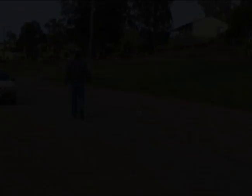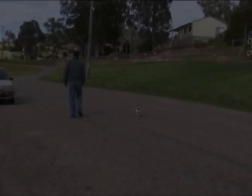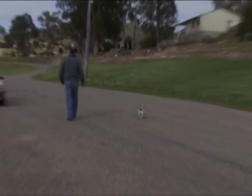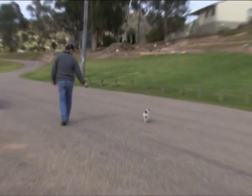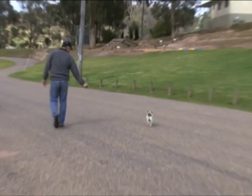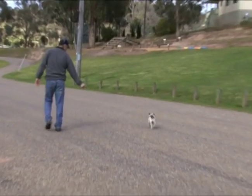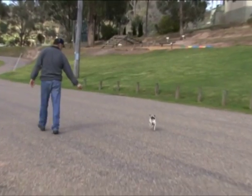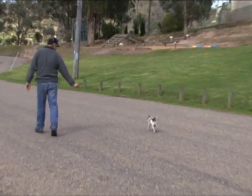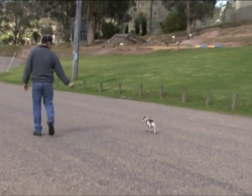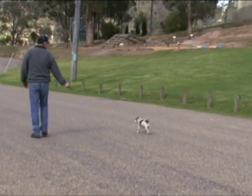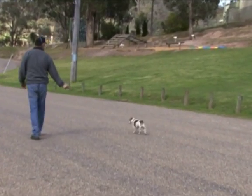well.